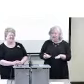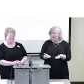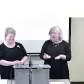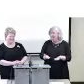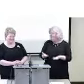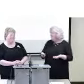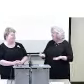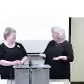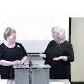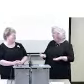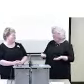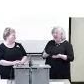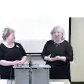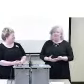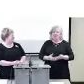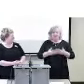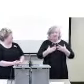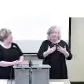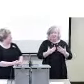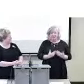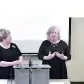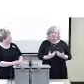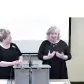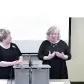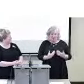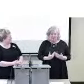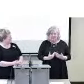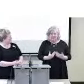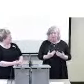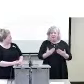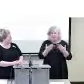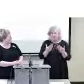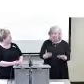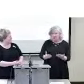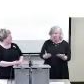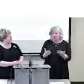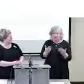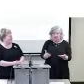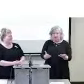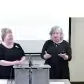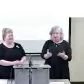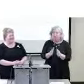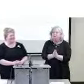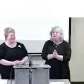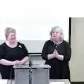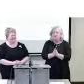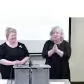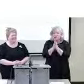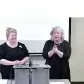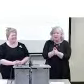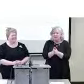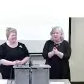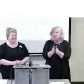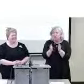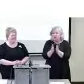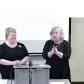clothes for the week so um this is a trick that my dad always did we had four children in our household so